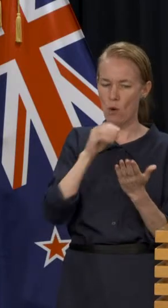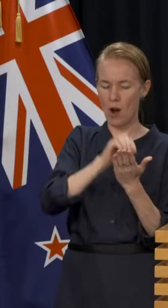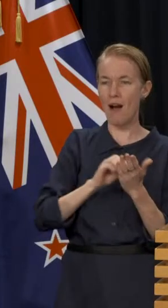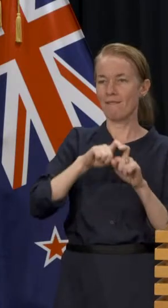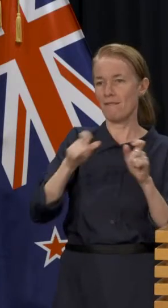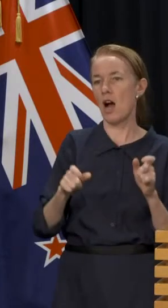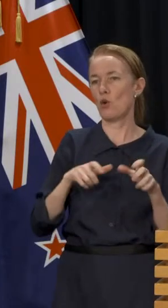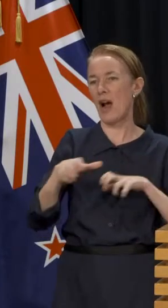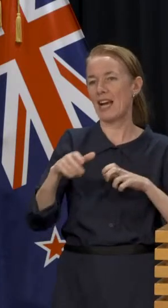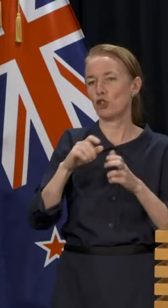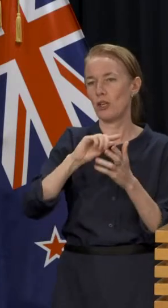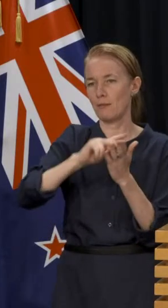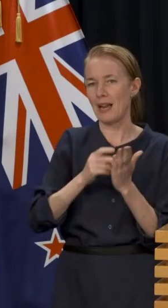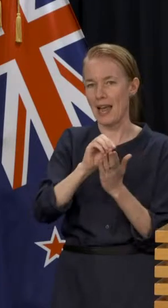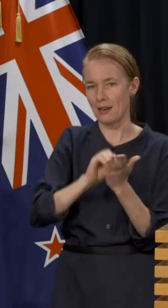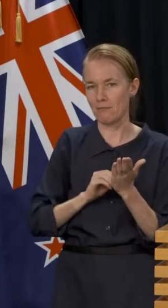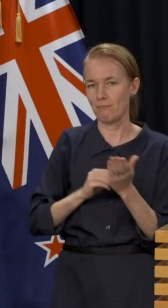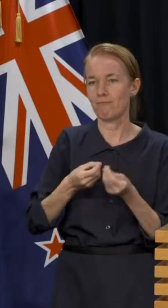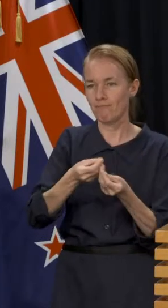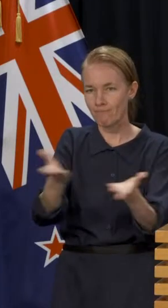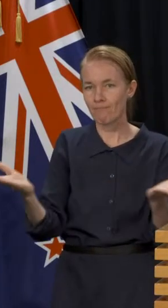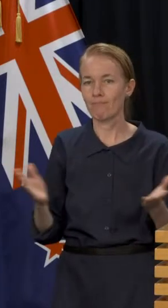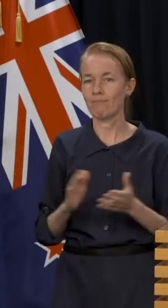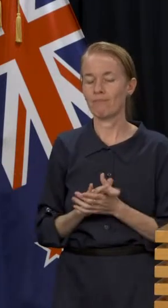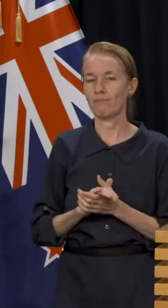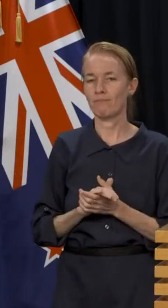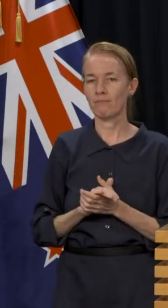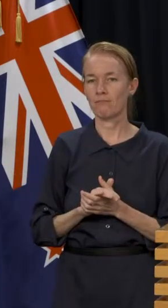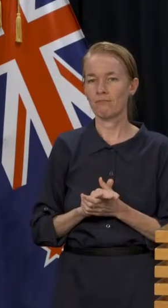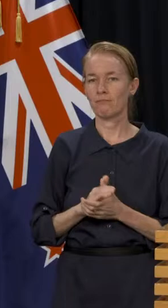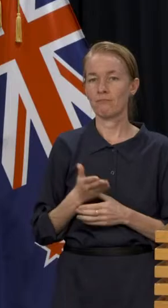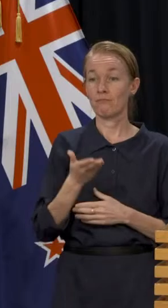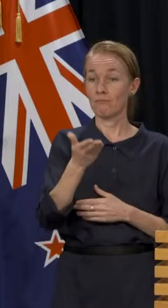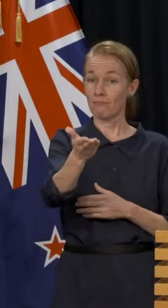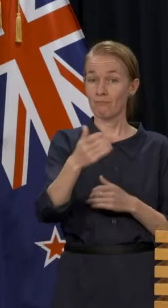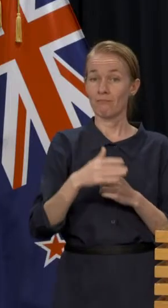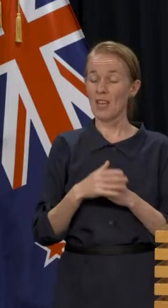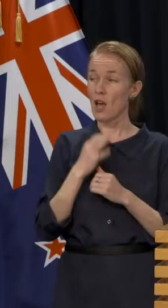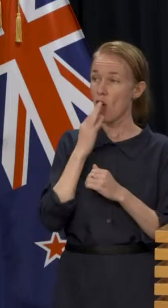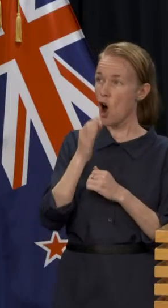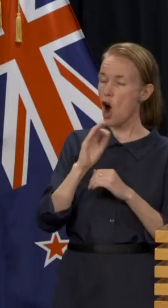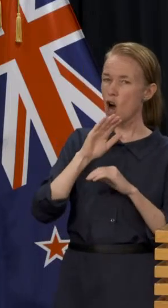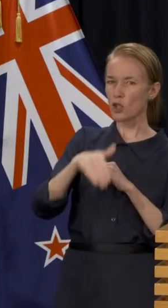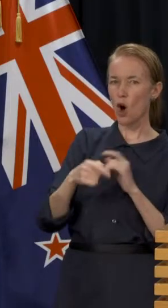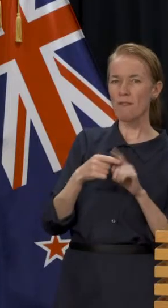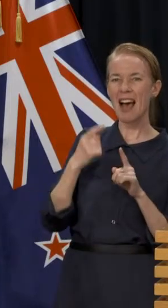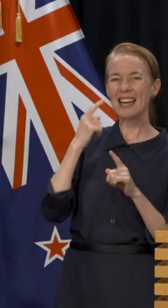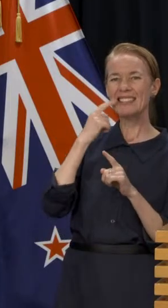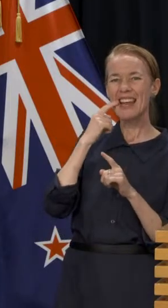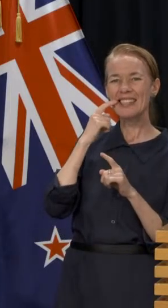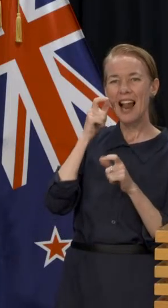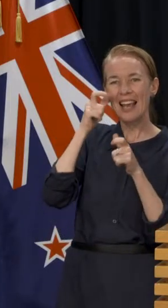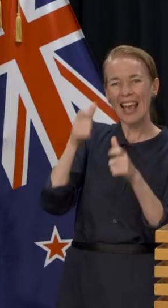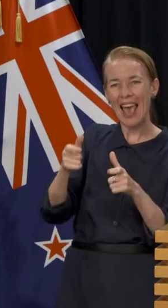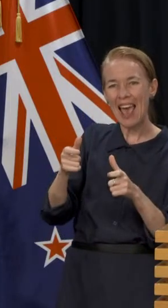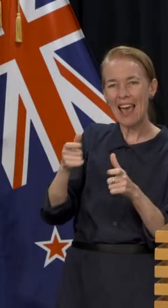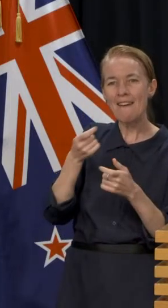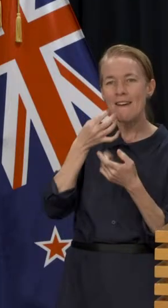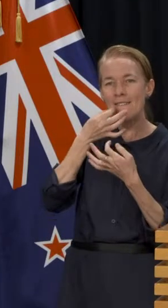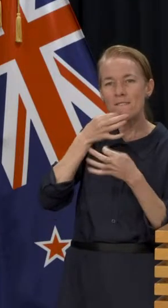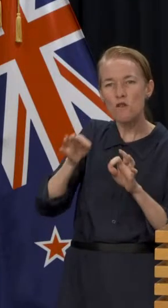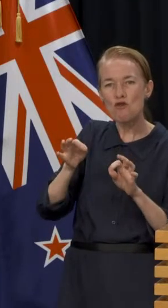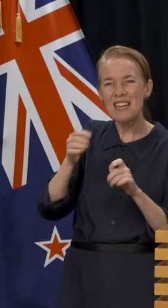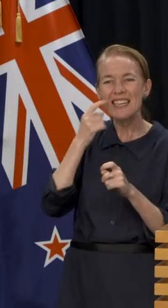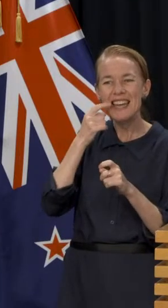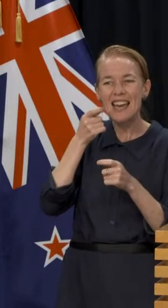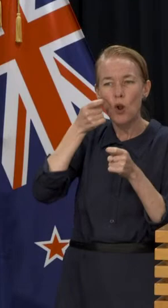proposals for increasing access to adult dental care been followed up? Look, I think that was a report that Dr. Clark commissioned fairly early on in his tenure as a minister, in the first